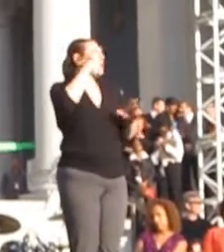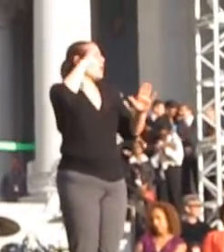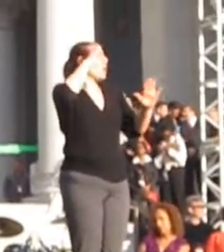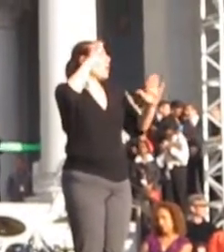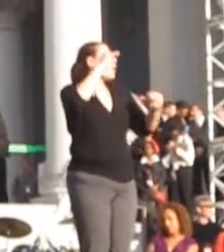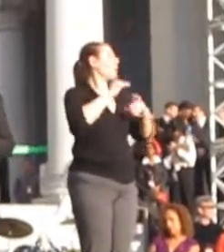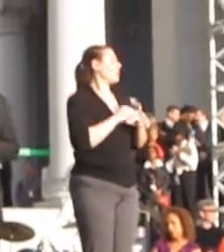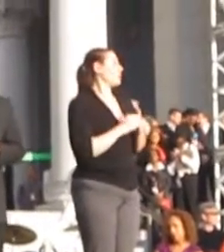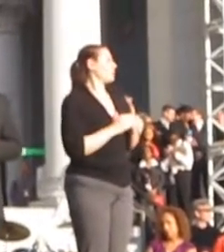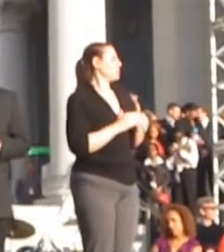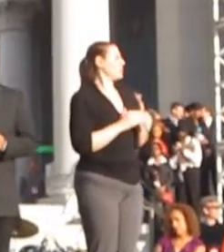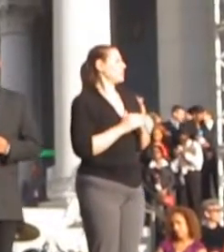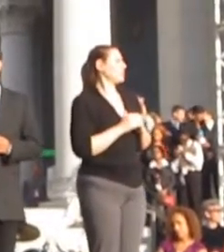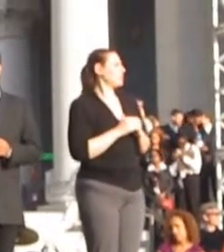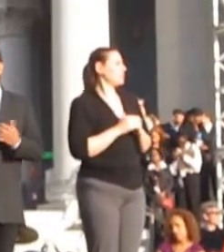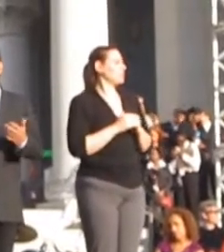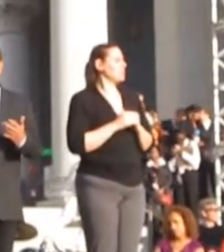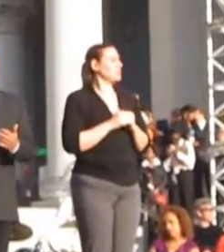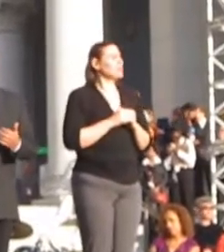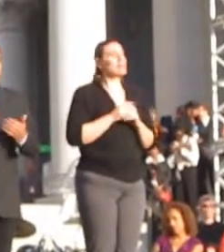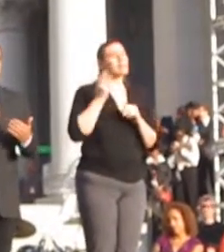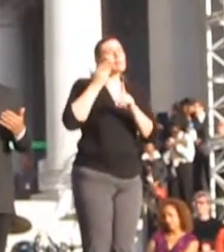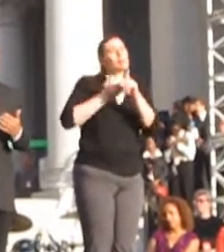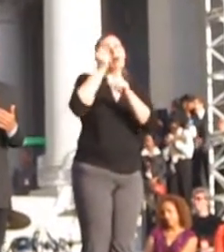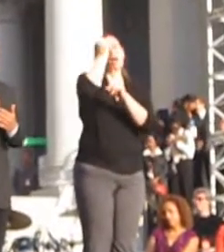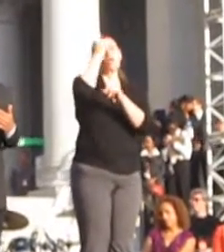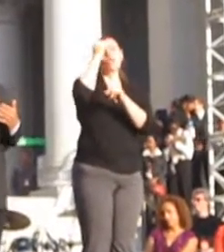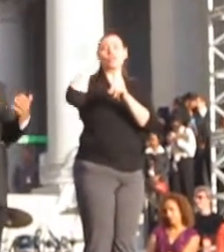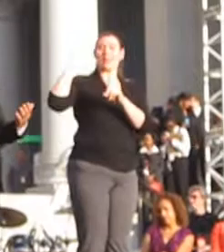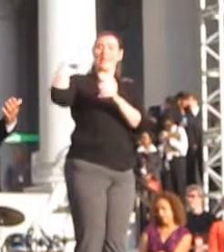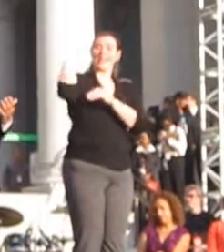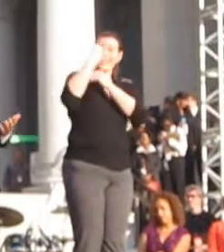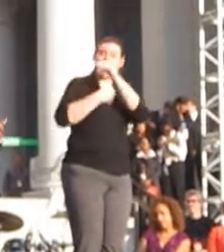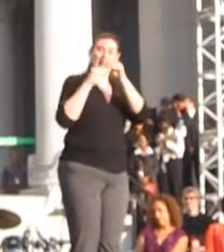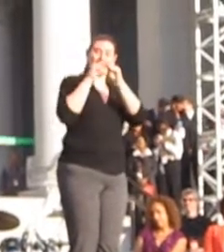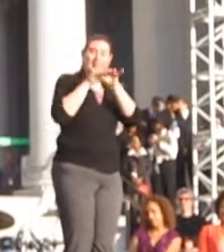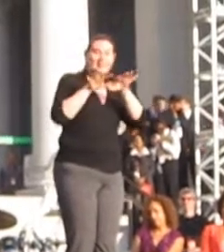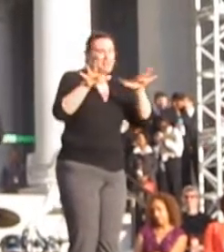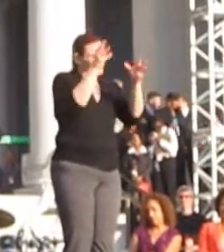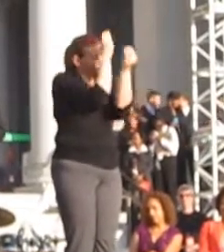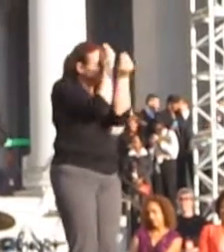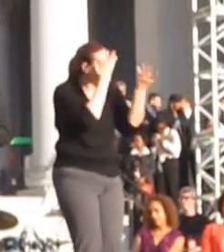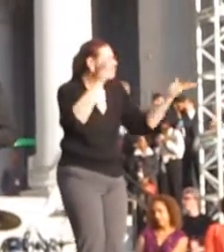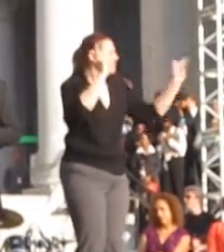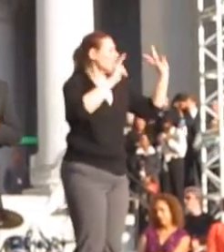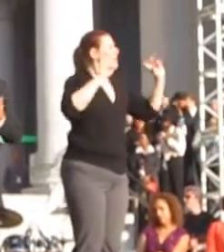understood that his legacy had to be to spread the message of hope